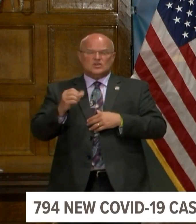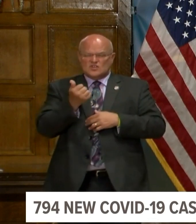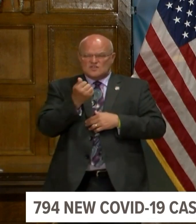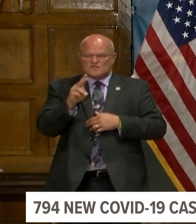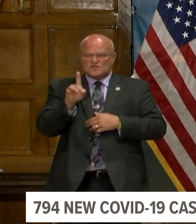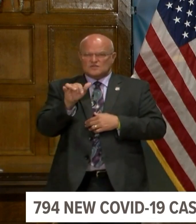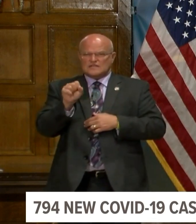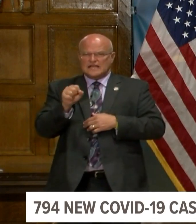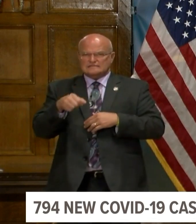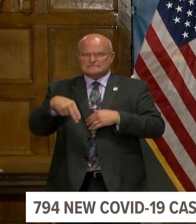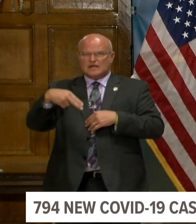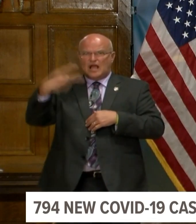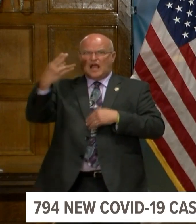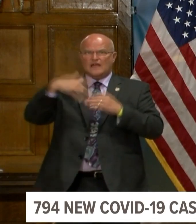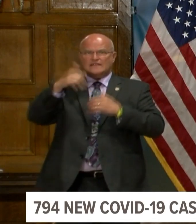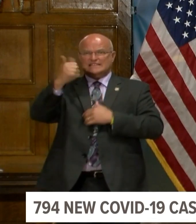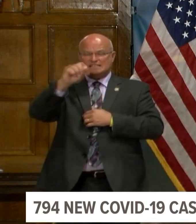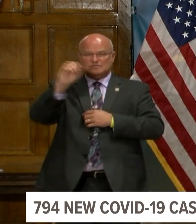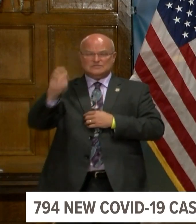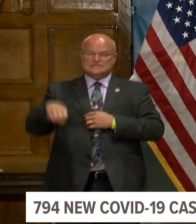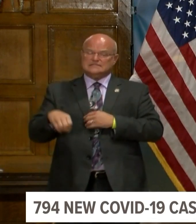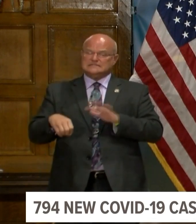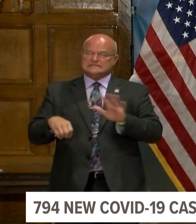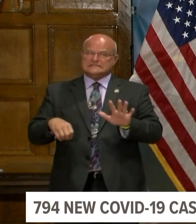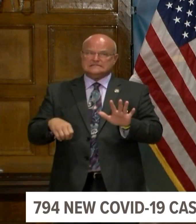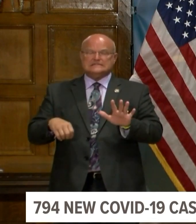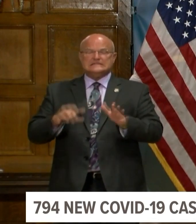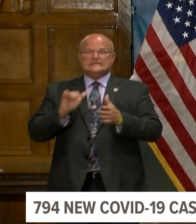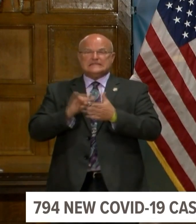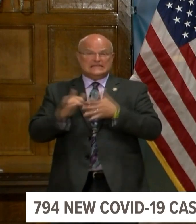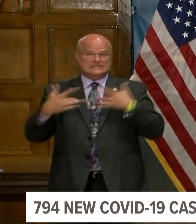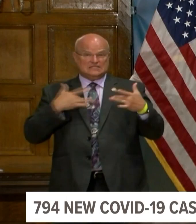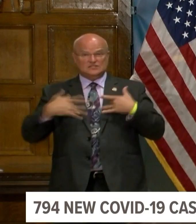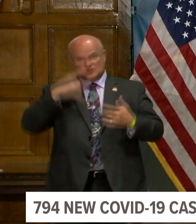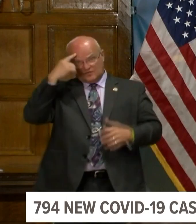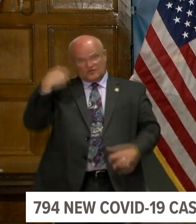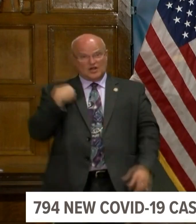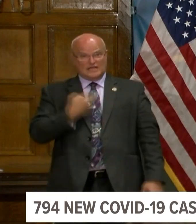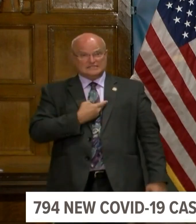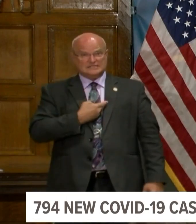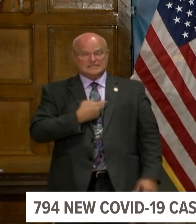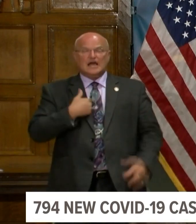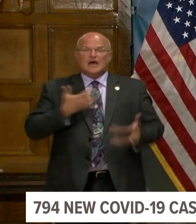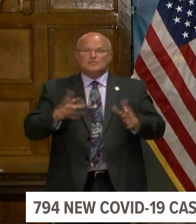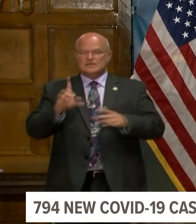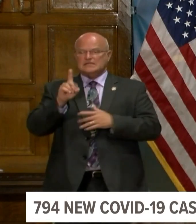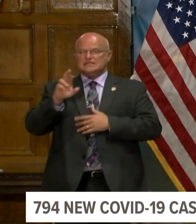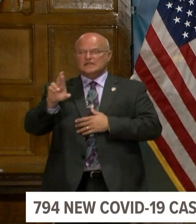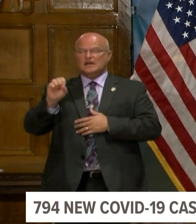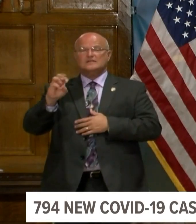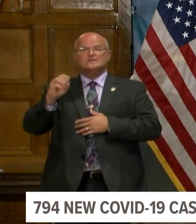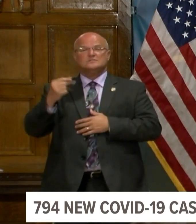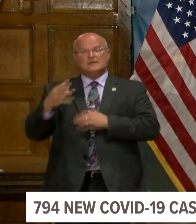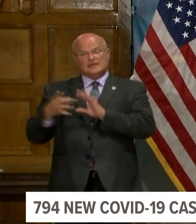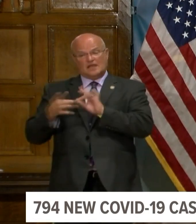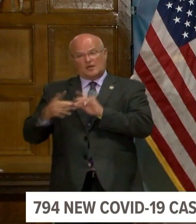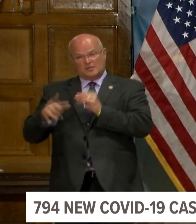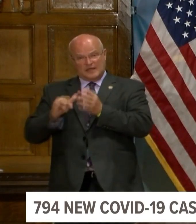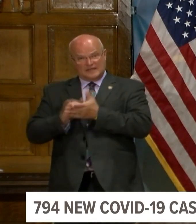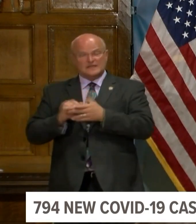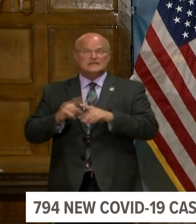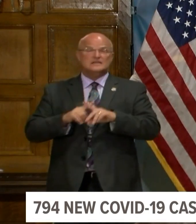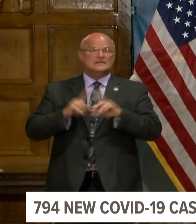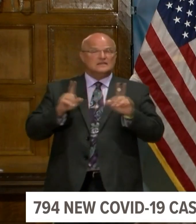few days that it got higher than 10%, that's a concern to us. I'm going to let Dr. Smith comment on this,